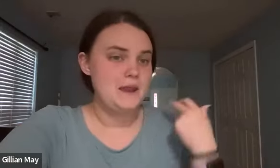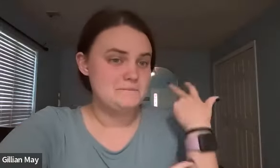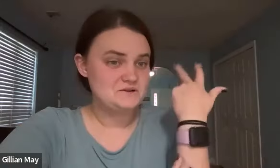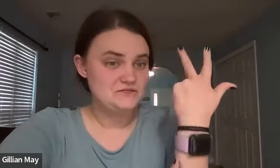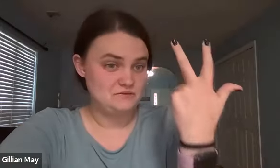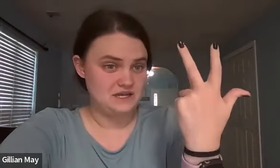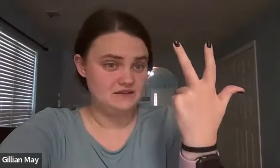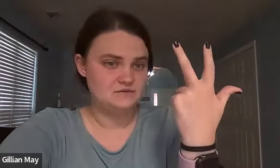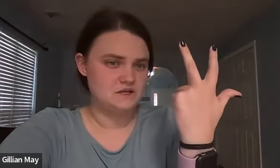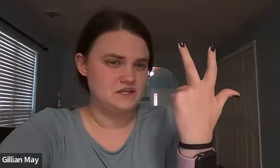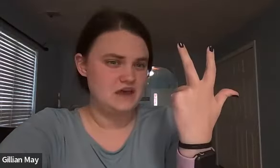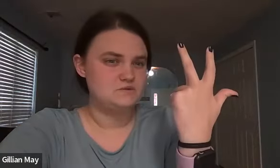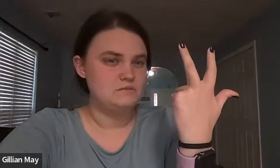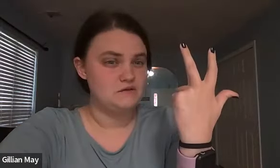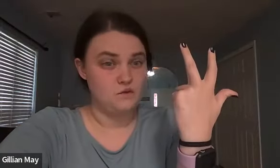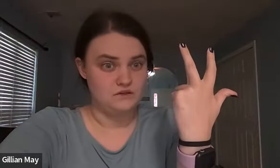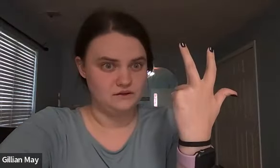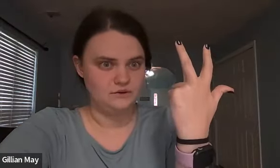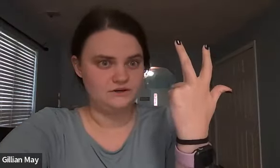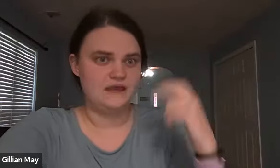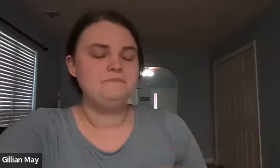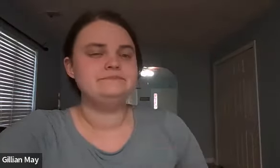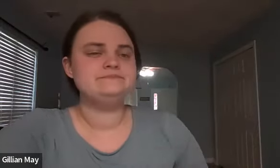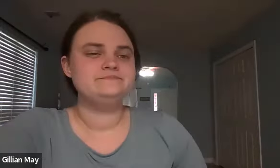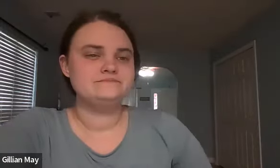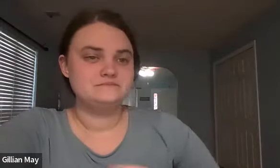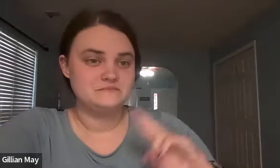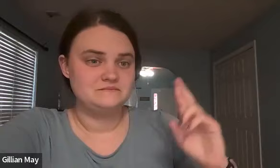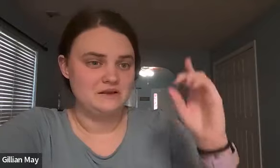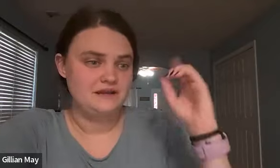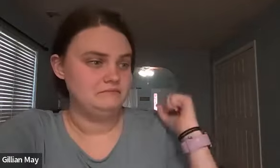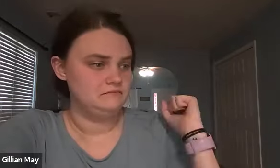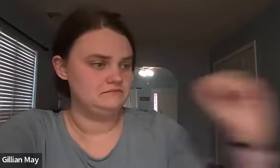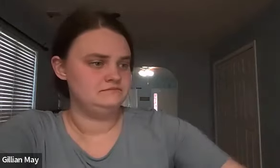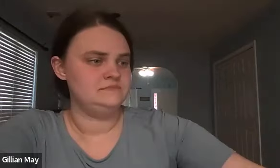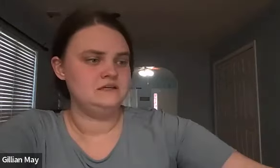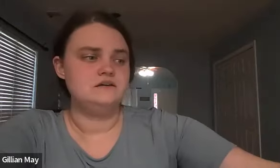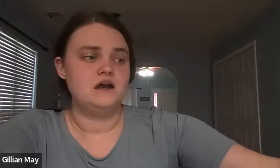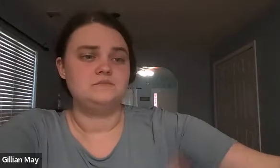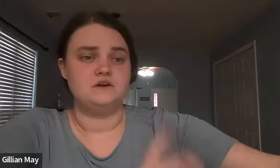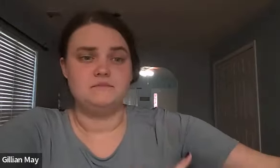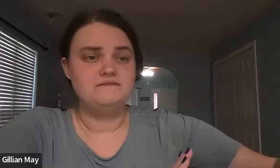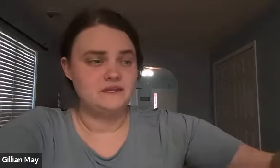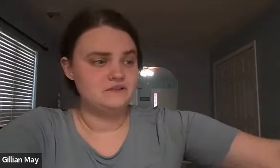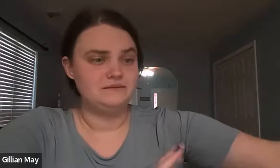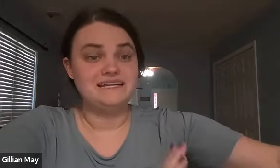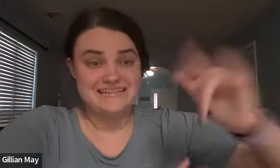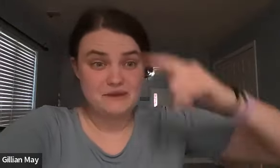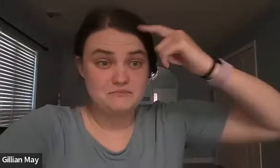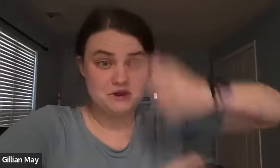Number 3. So we're going to have this one be a 4-letter word. Okay. All right. I'm sorry. My family, my brother